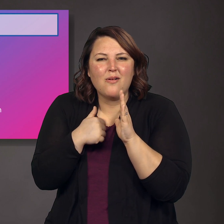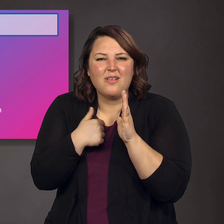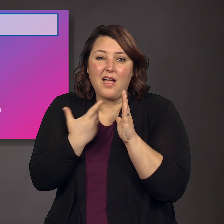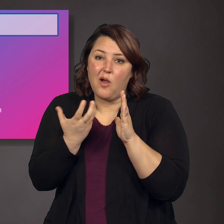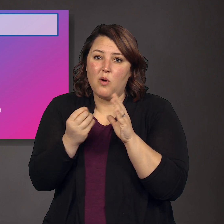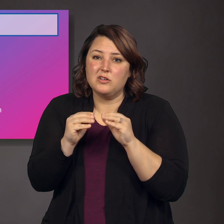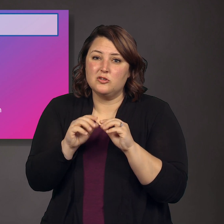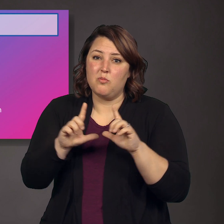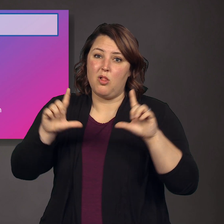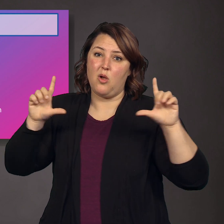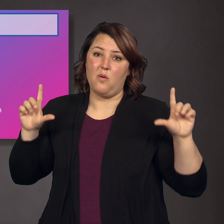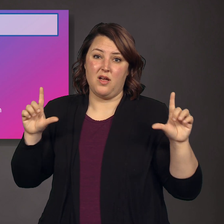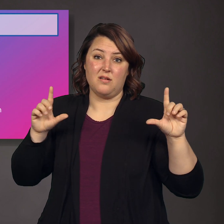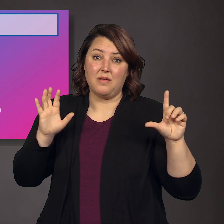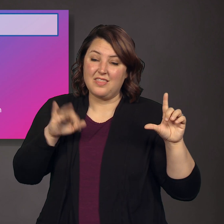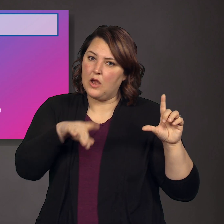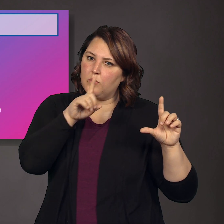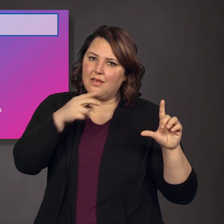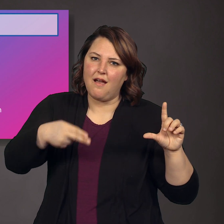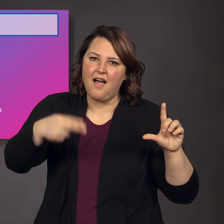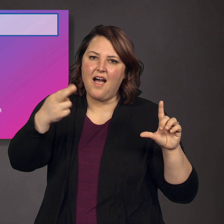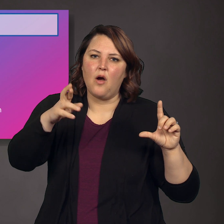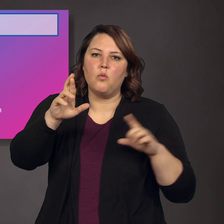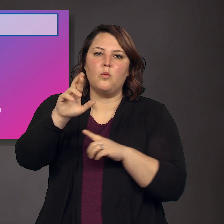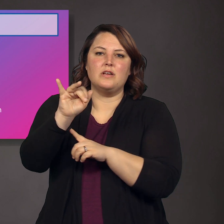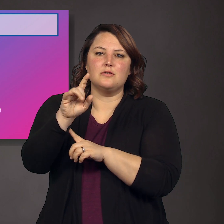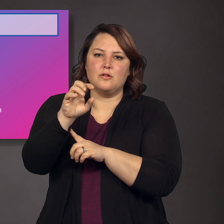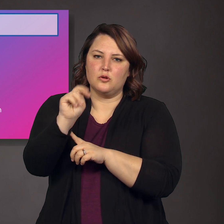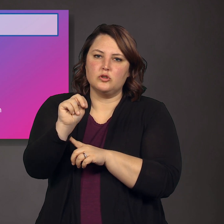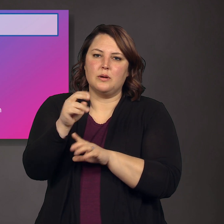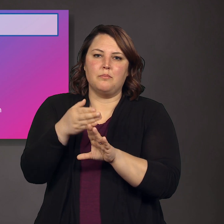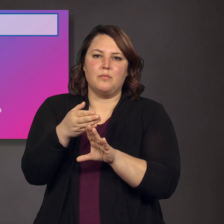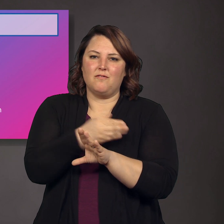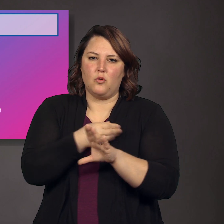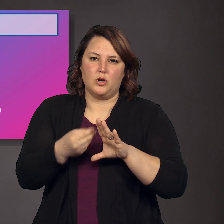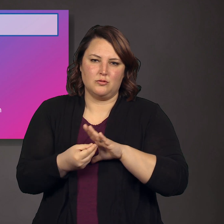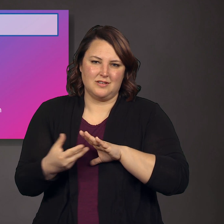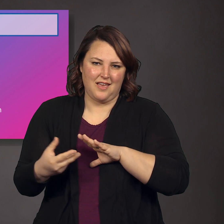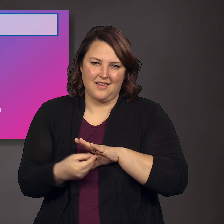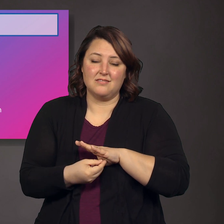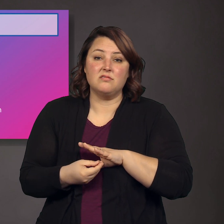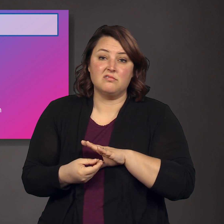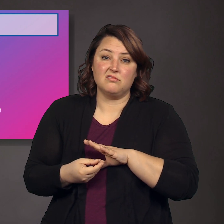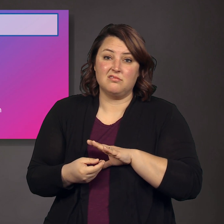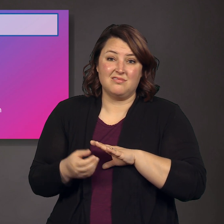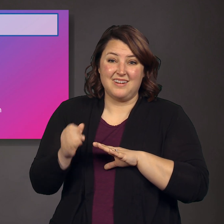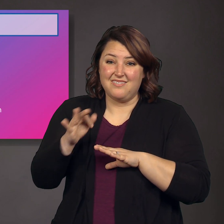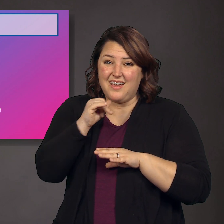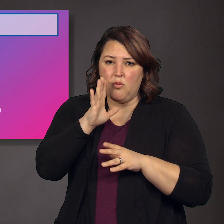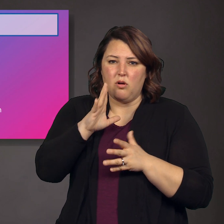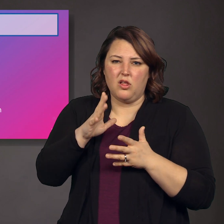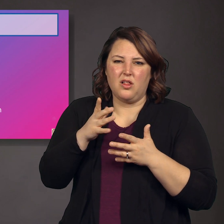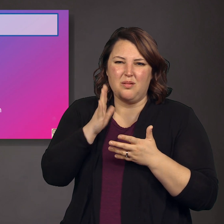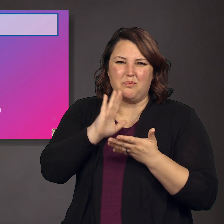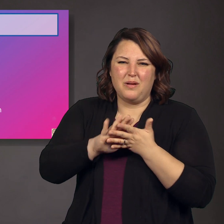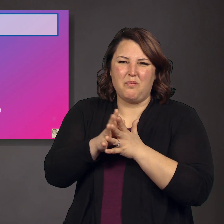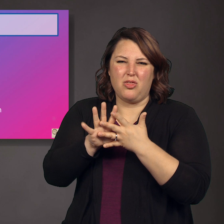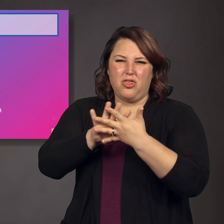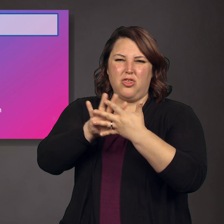we really want to get on a higher resolution before you scan them, because otherwise they're going to become fairly pixelated when you blow them